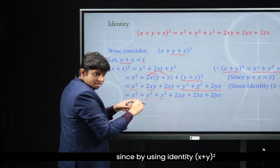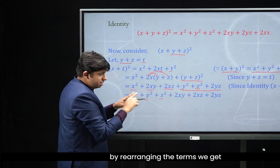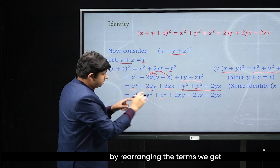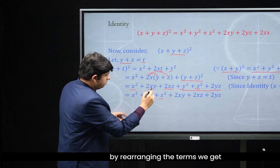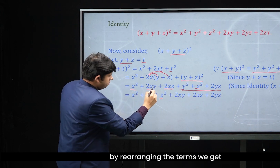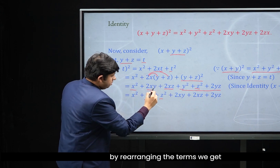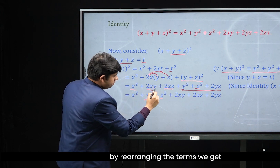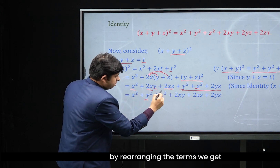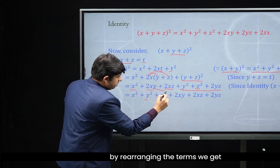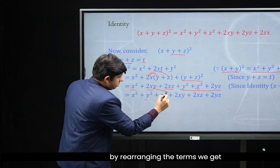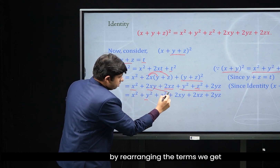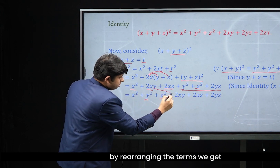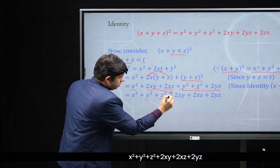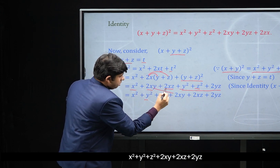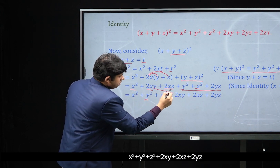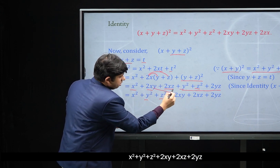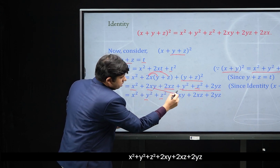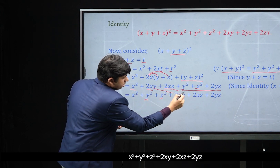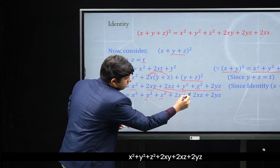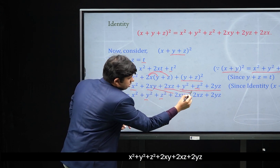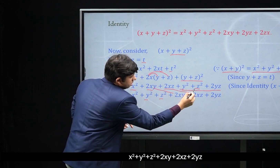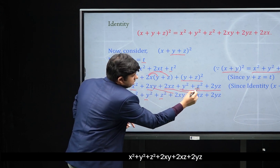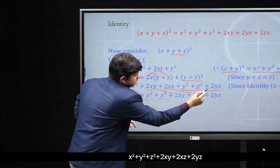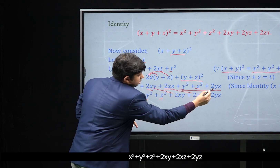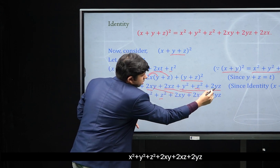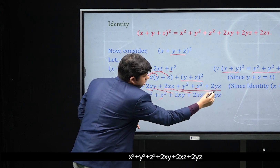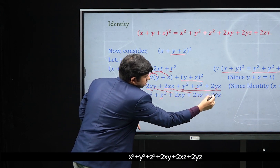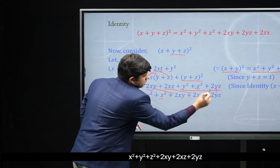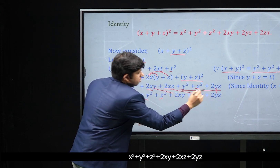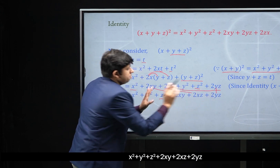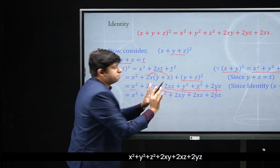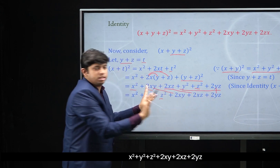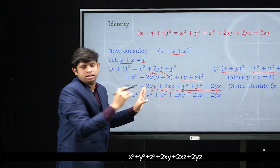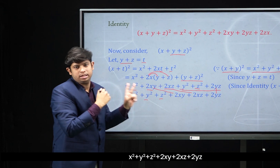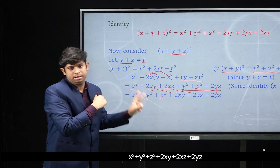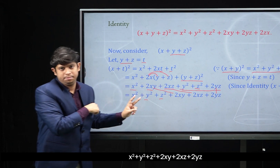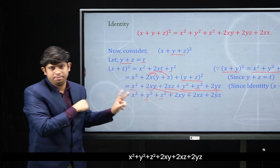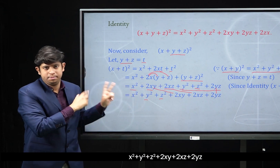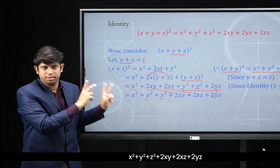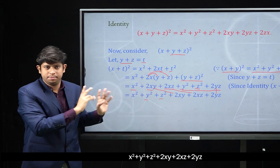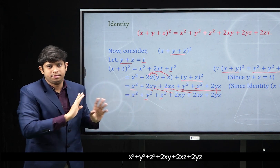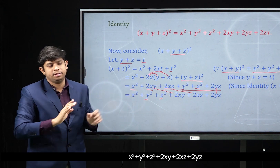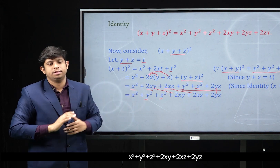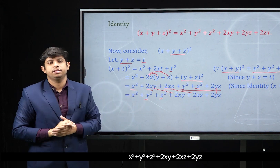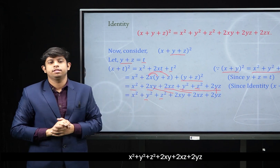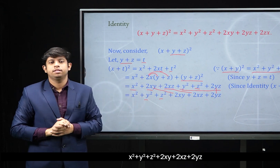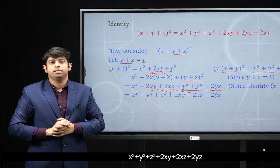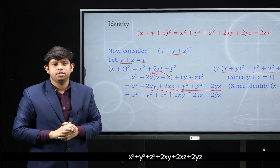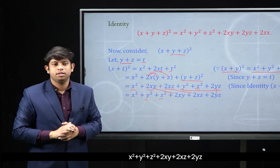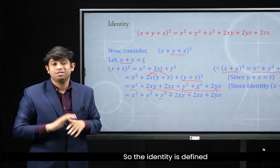By rearranging the terms, we get x square plus y square plus z square plus 2xy plus 2xz plus 2yz. So